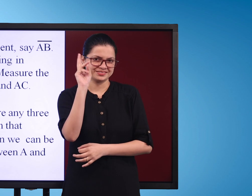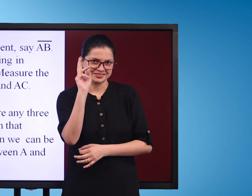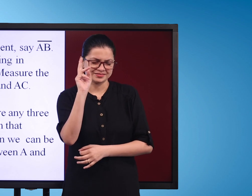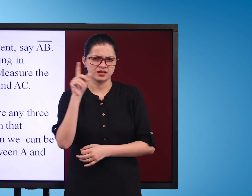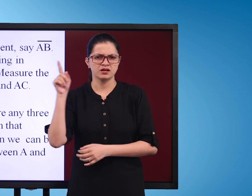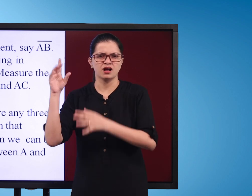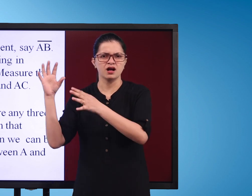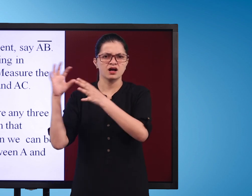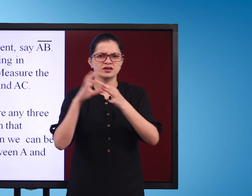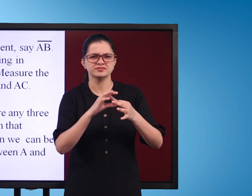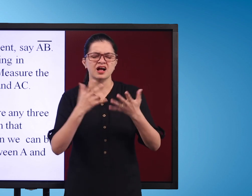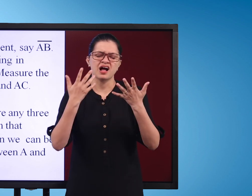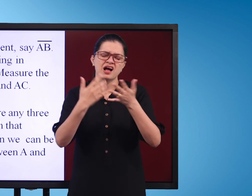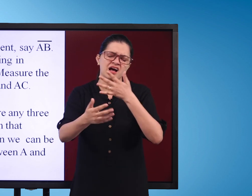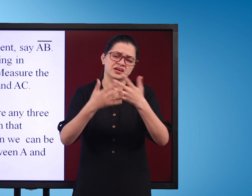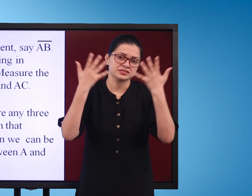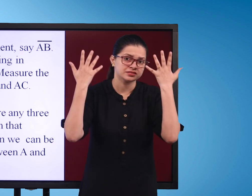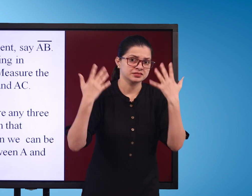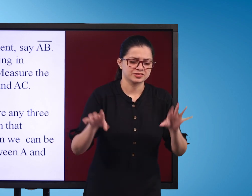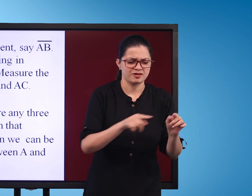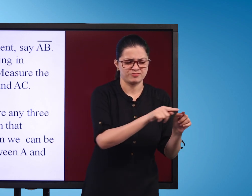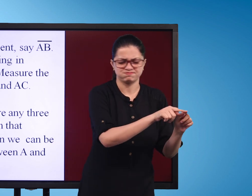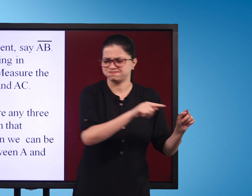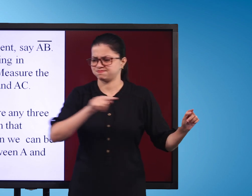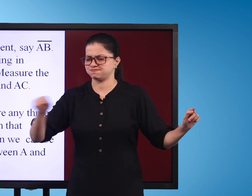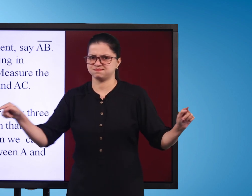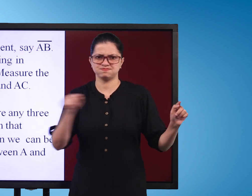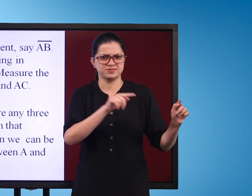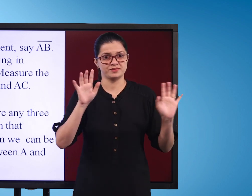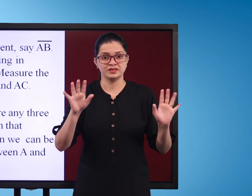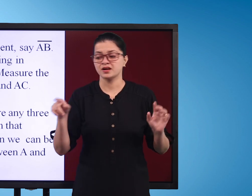Three. Draw any line segment, say AB.